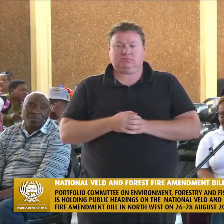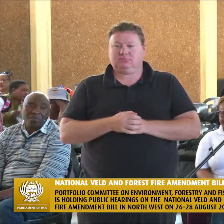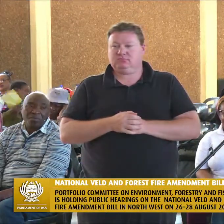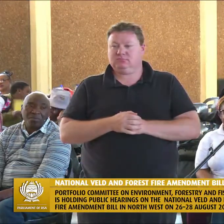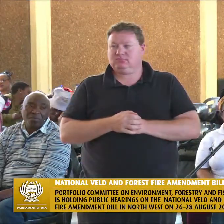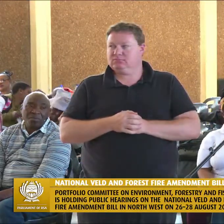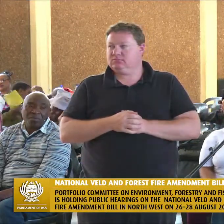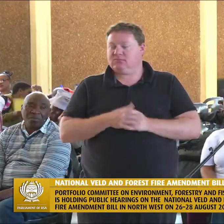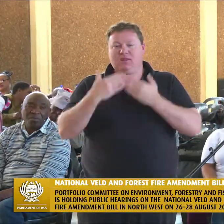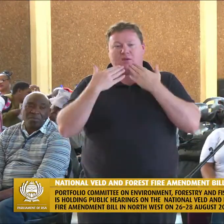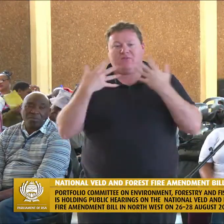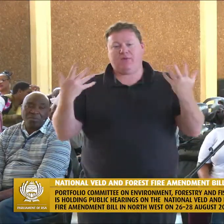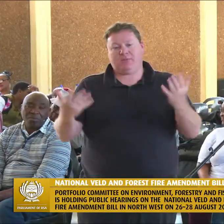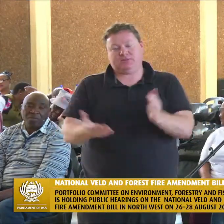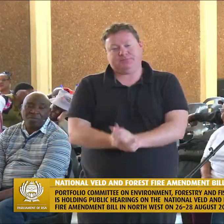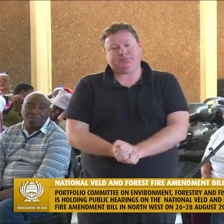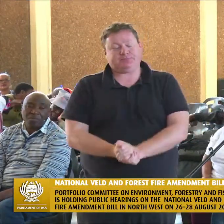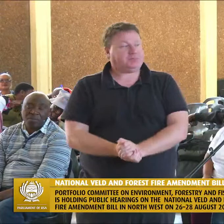thank you very much